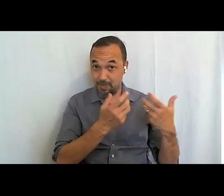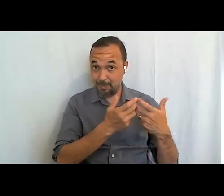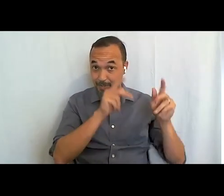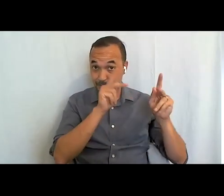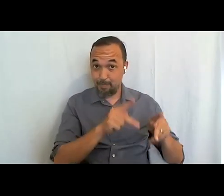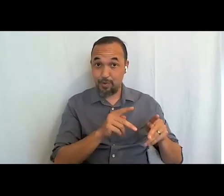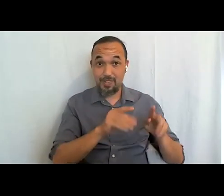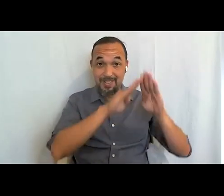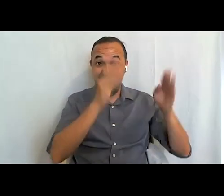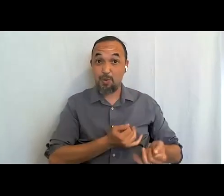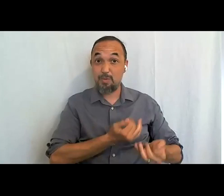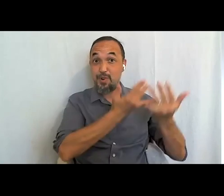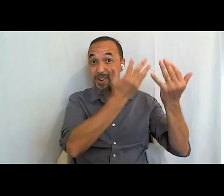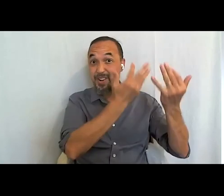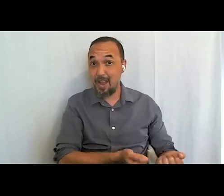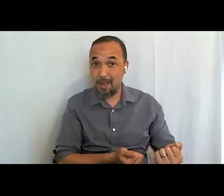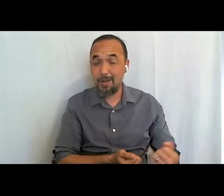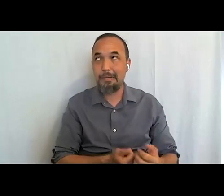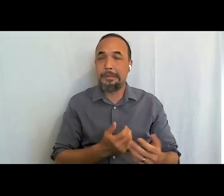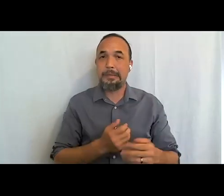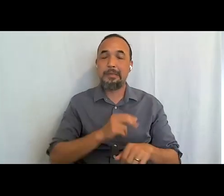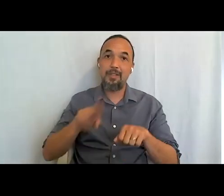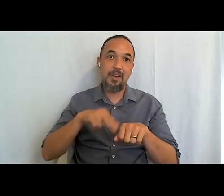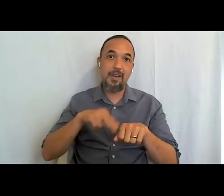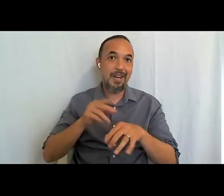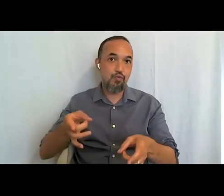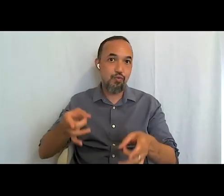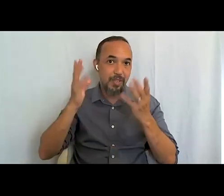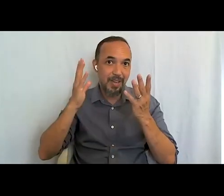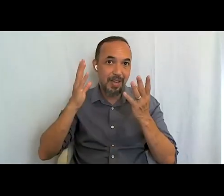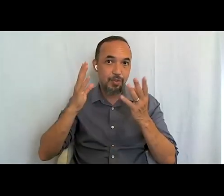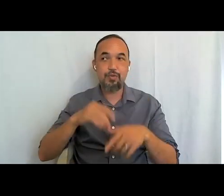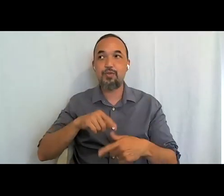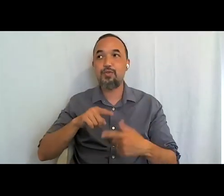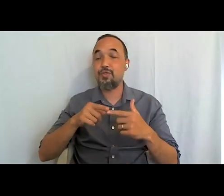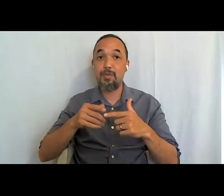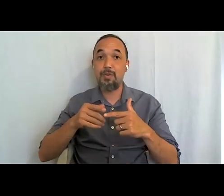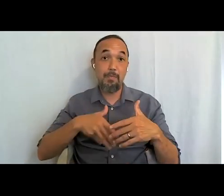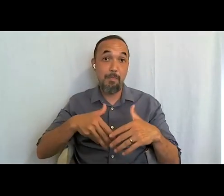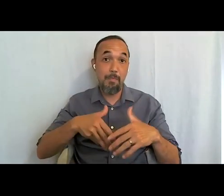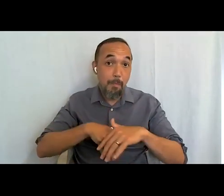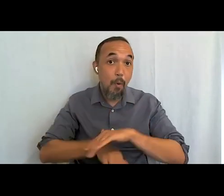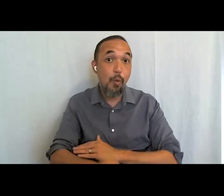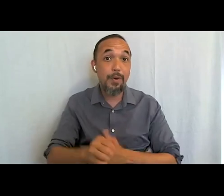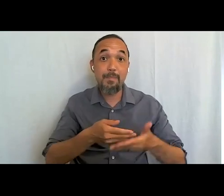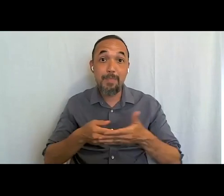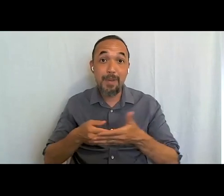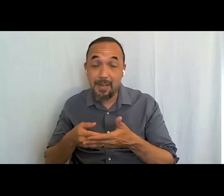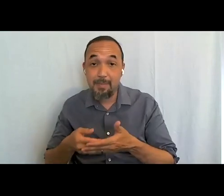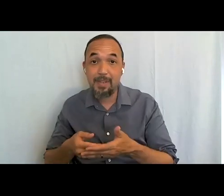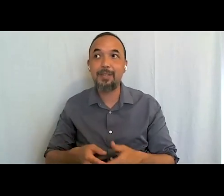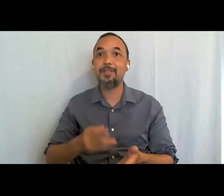There's people who pass away in the middle of a hunt. There's people who have babies in the middle of the hunt. People who have different crises, they get